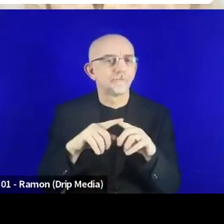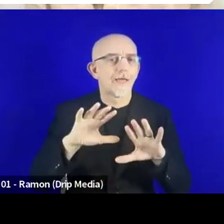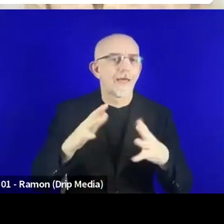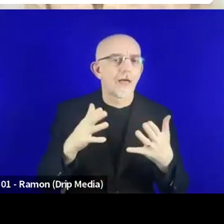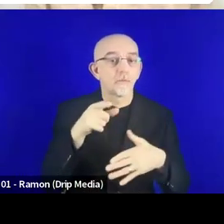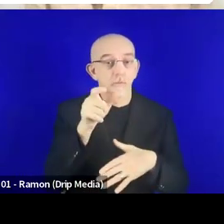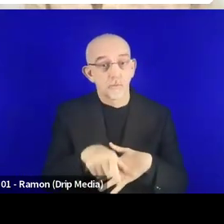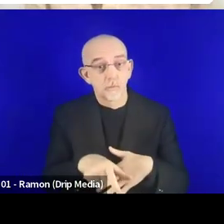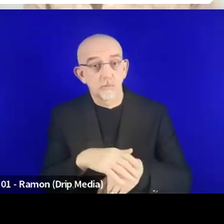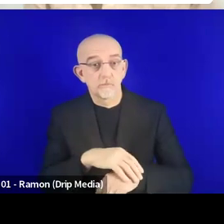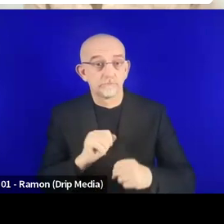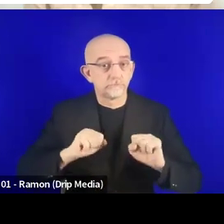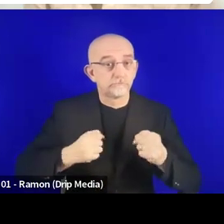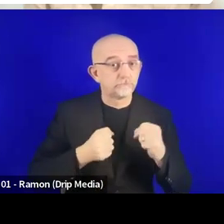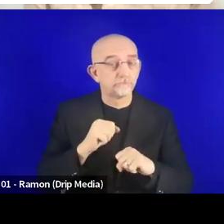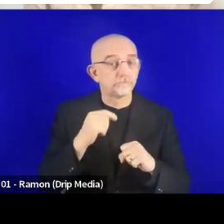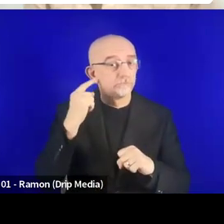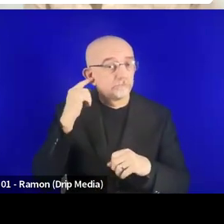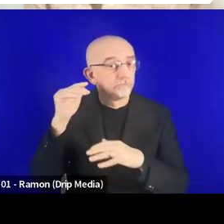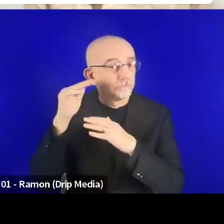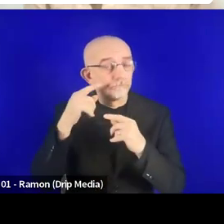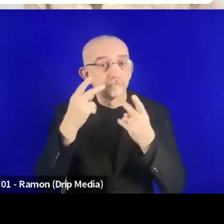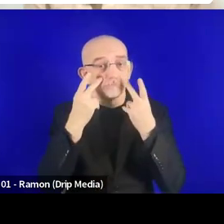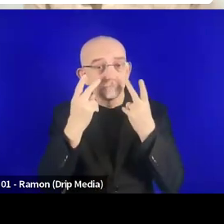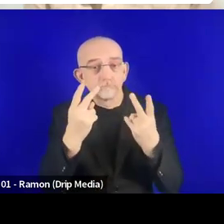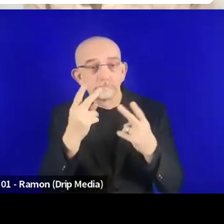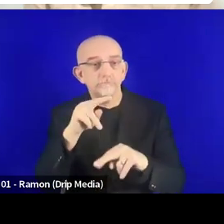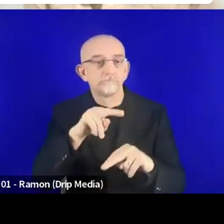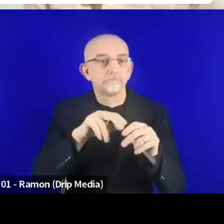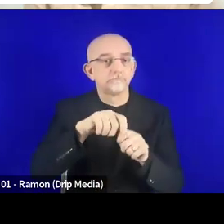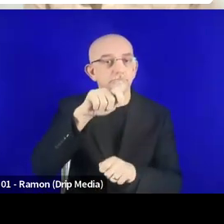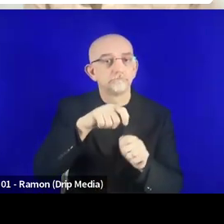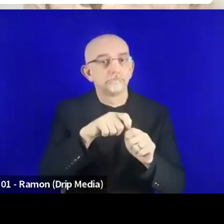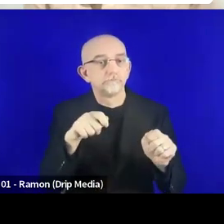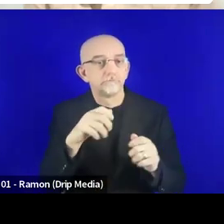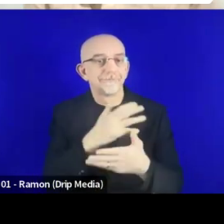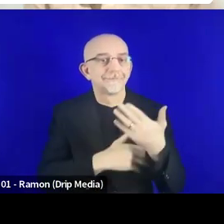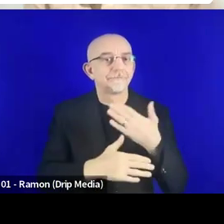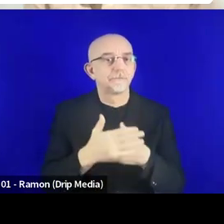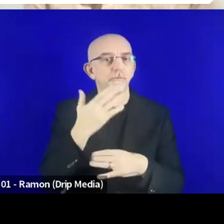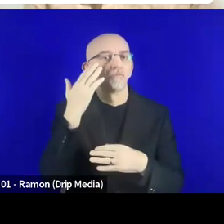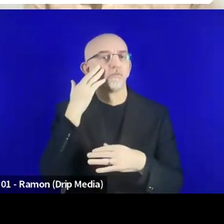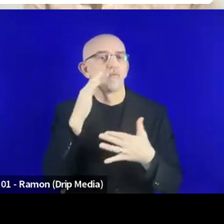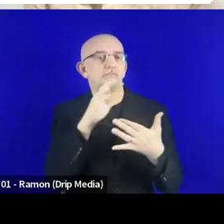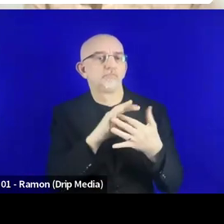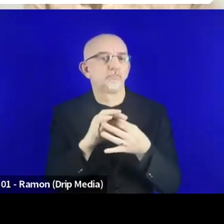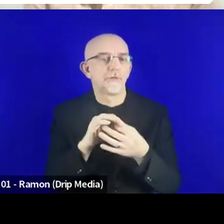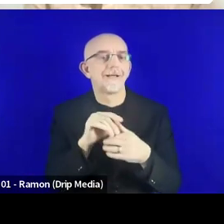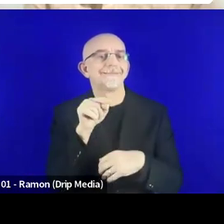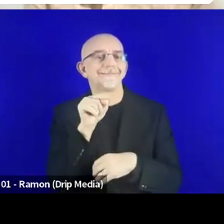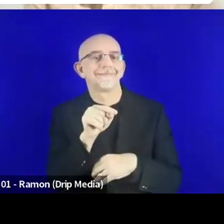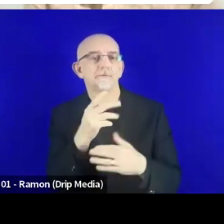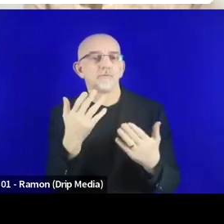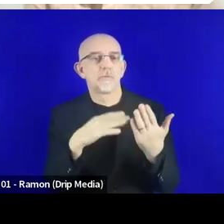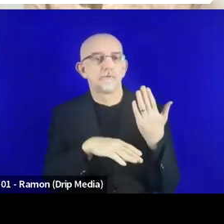some helpful insights there. Okay, so Paola, I'd come to you for a last few thoughts and reflections based on all the discussion you've heard. So if